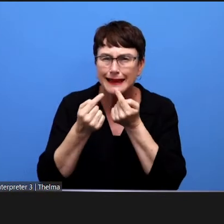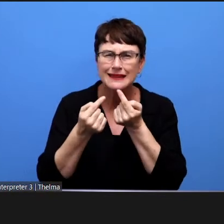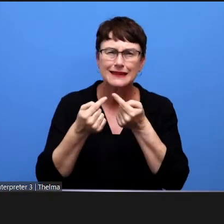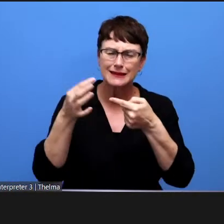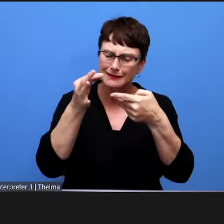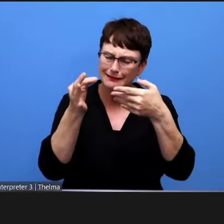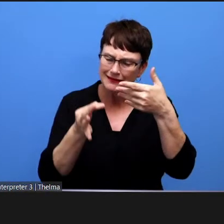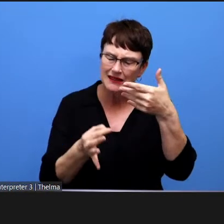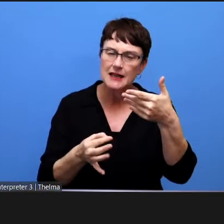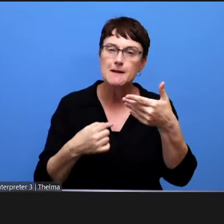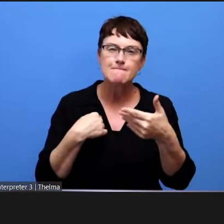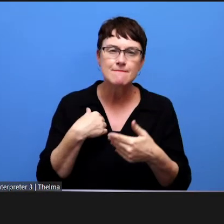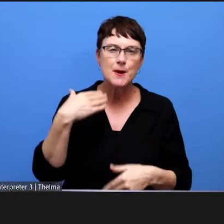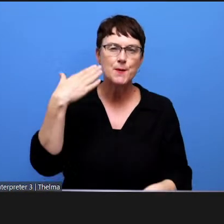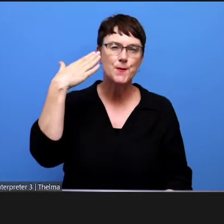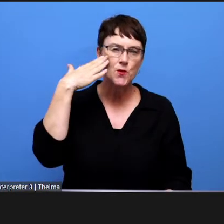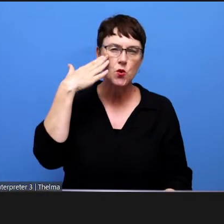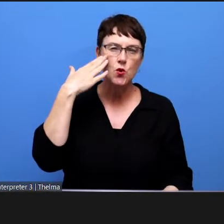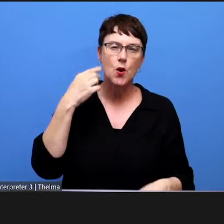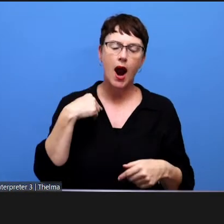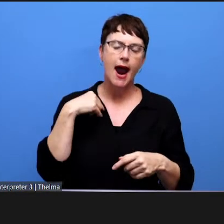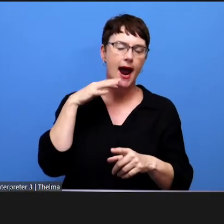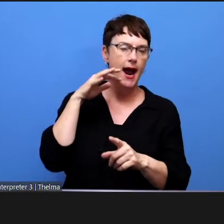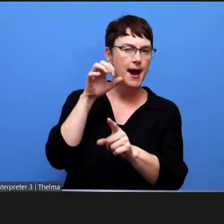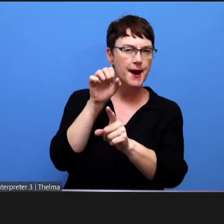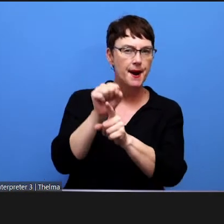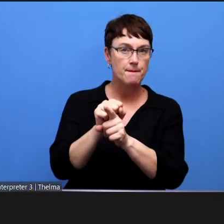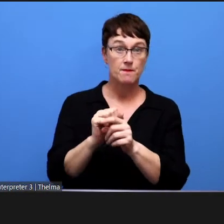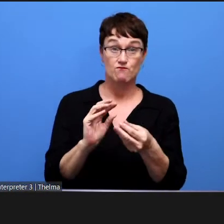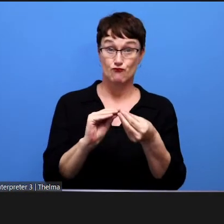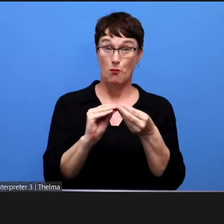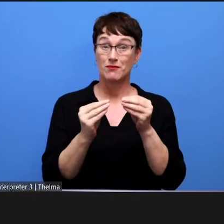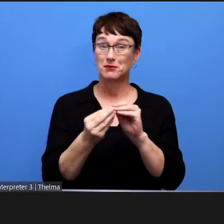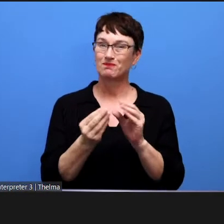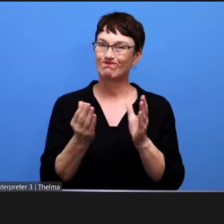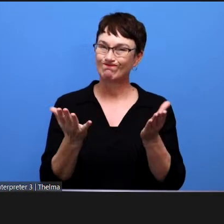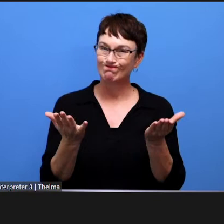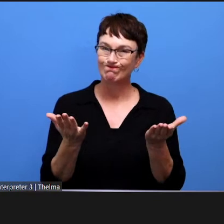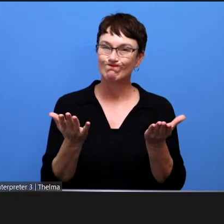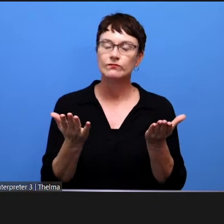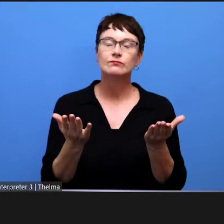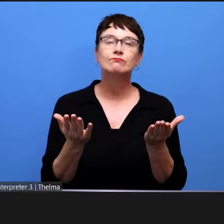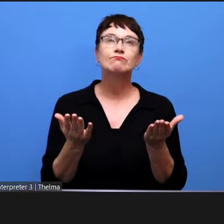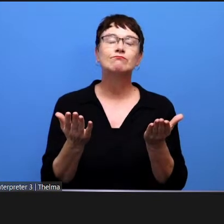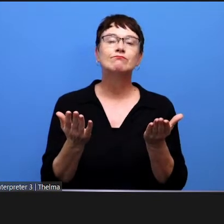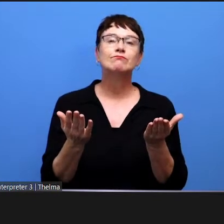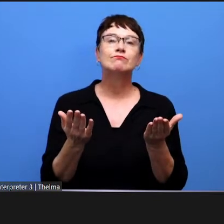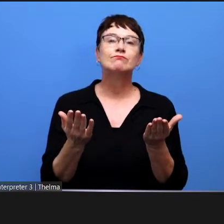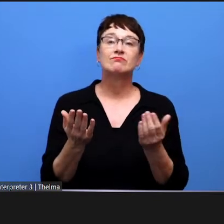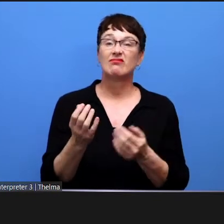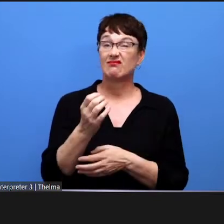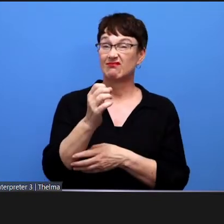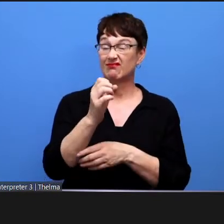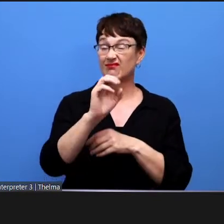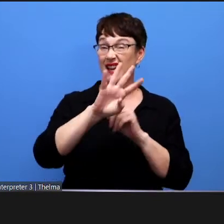change effects, but also due to the rapid population growth that the continent is experiencing. We know that